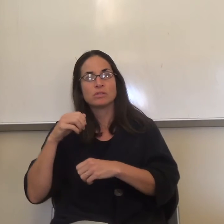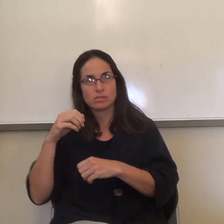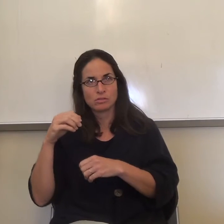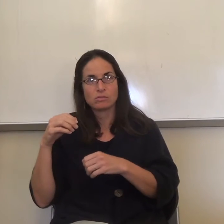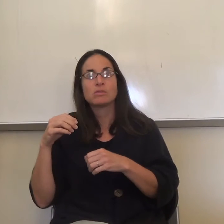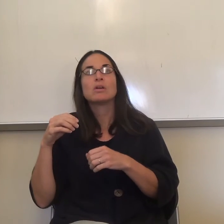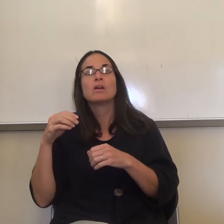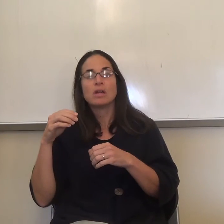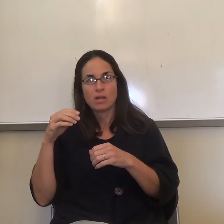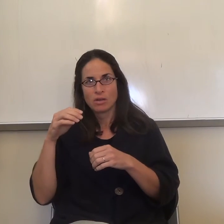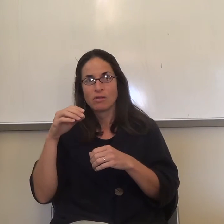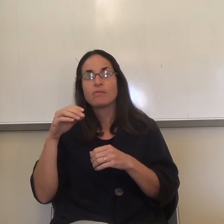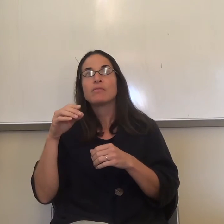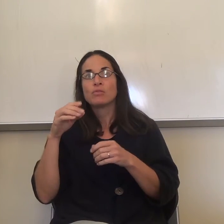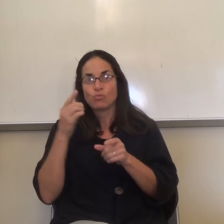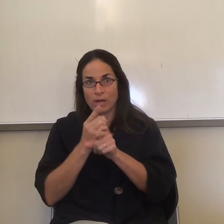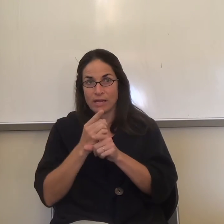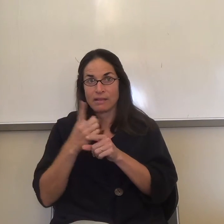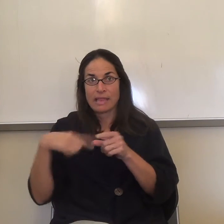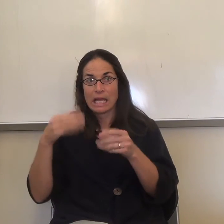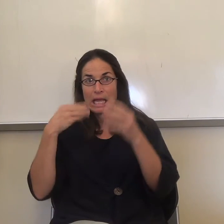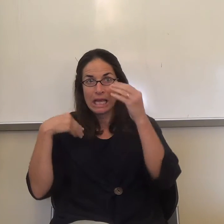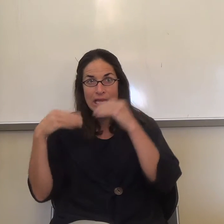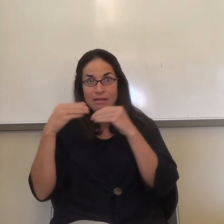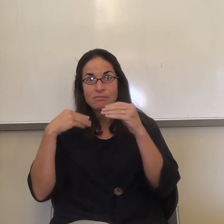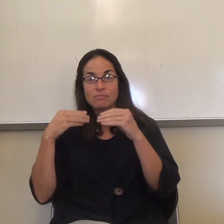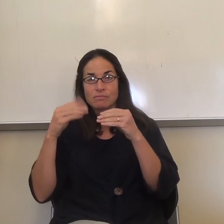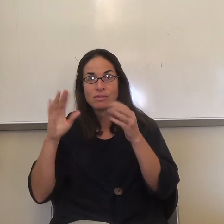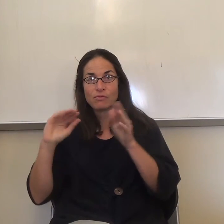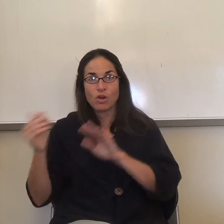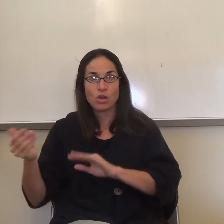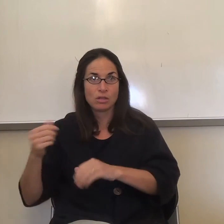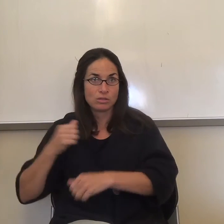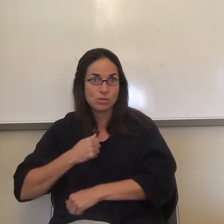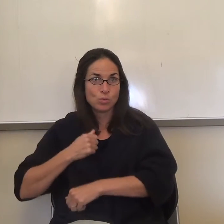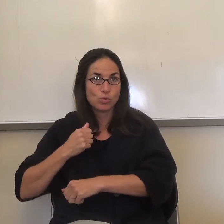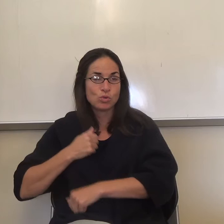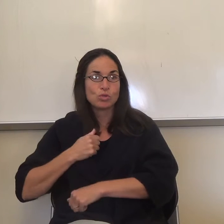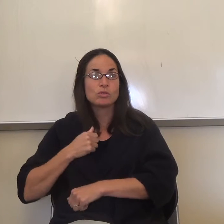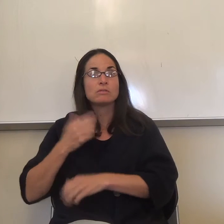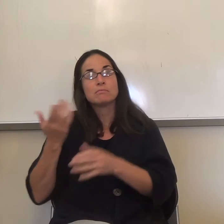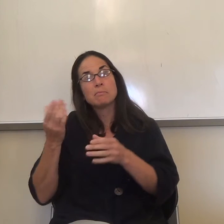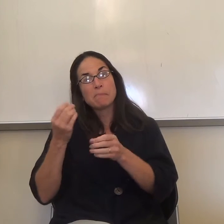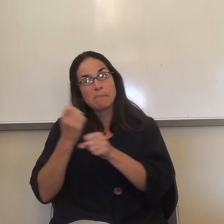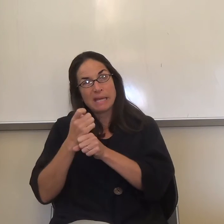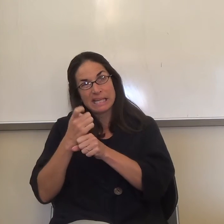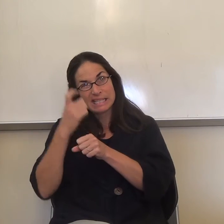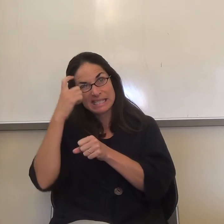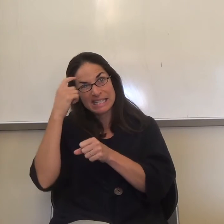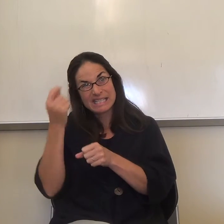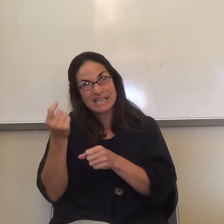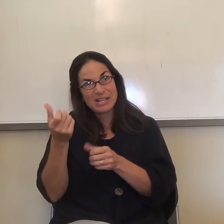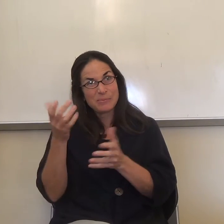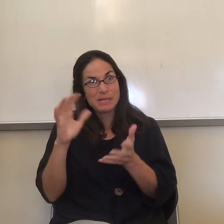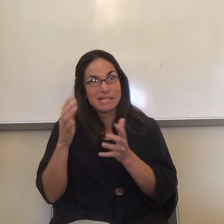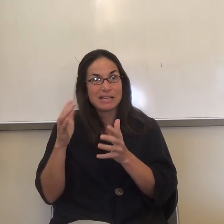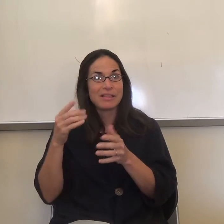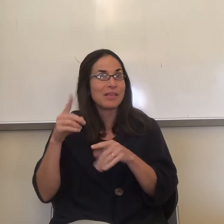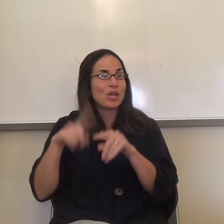the warriors. And again, makes a certain kind of sense. They couldn't take the